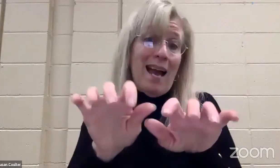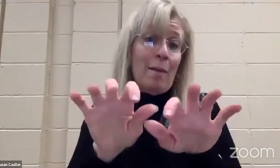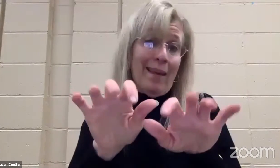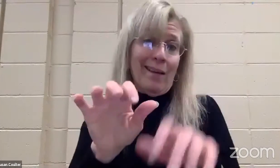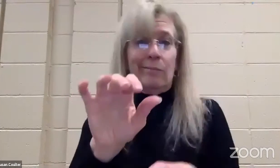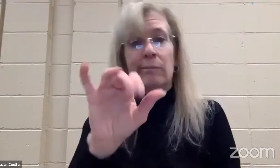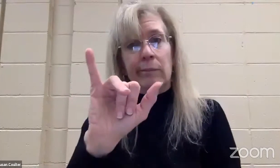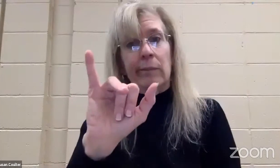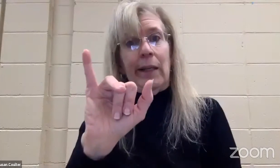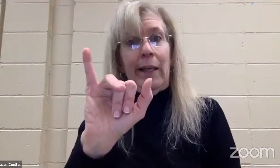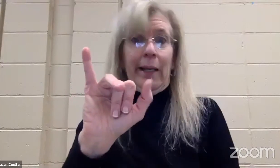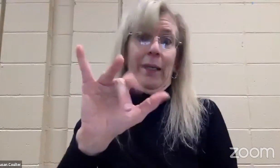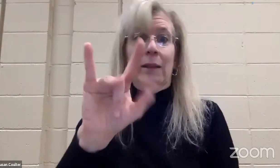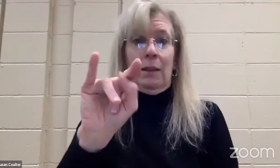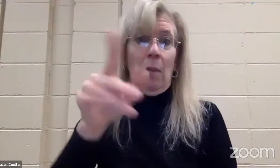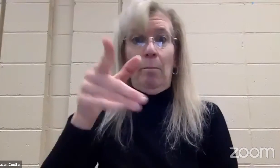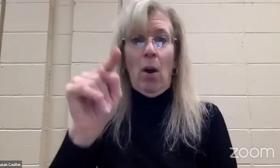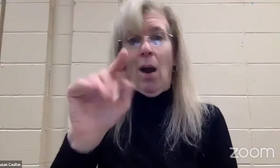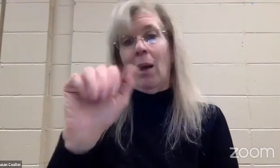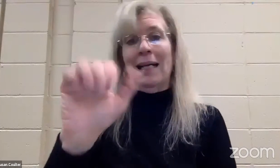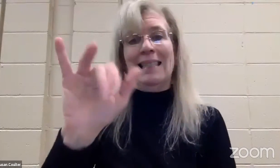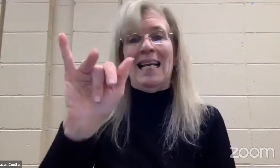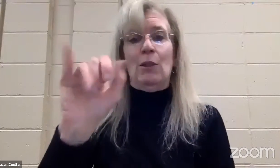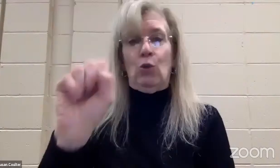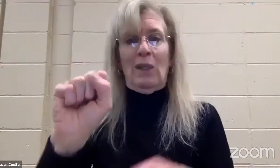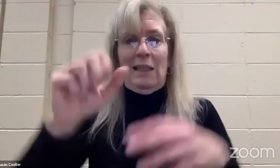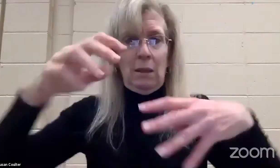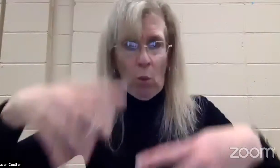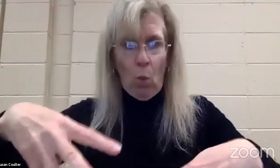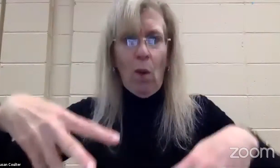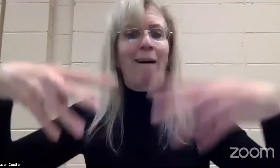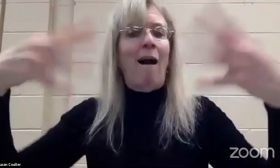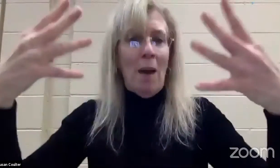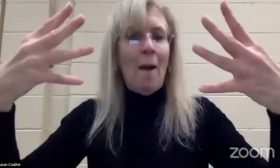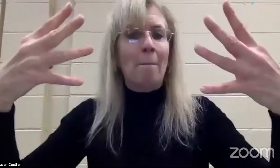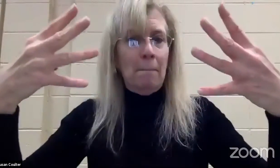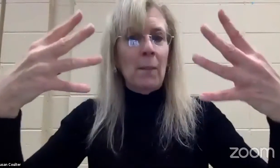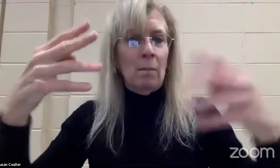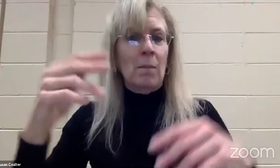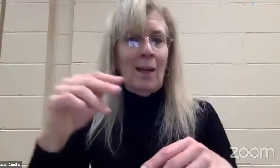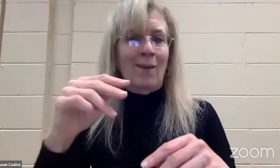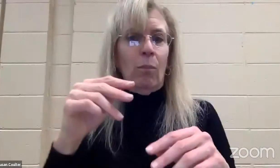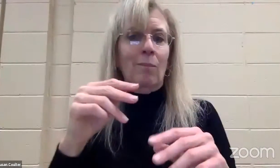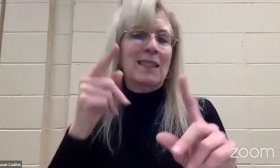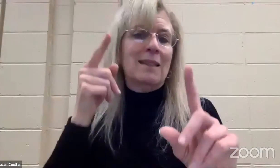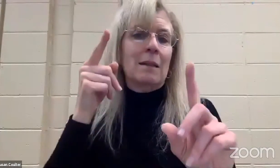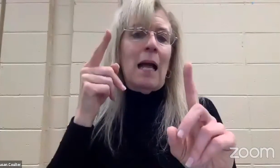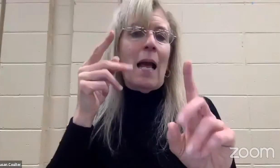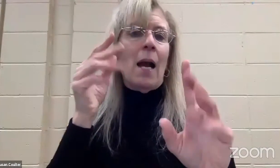you type in Instant Pot accessories will come up.